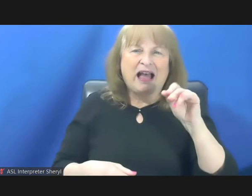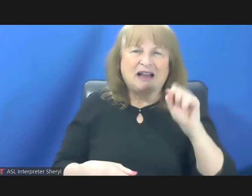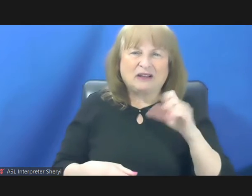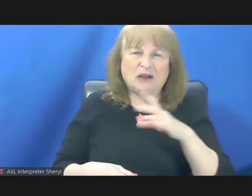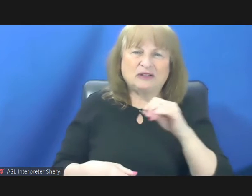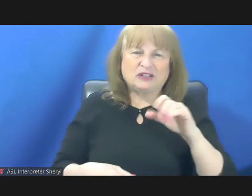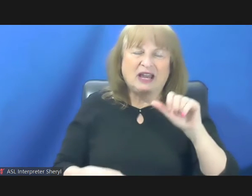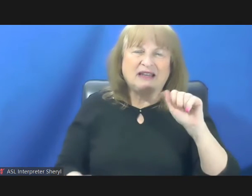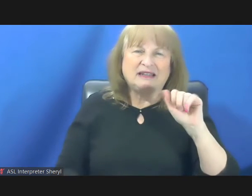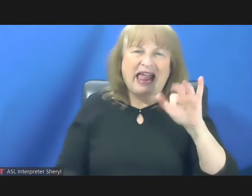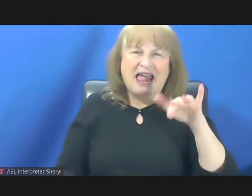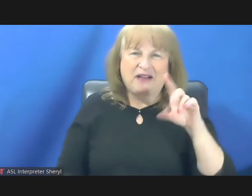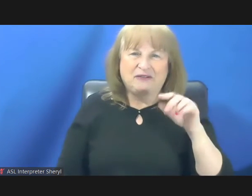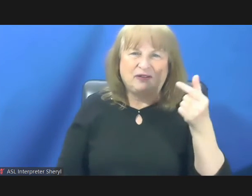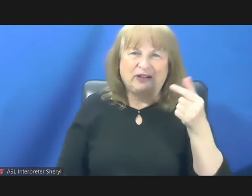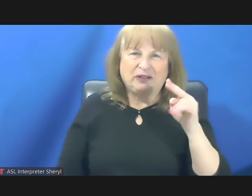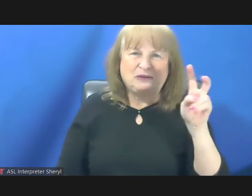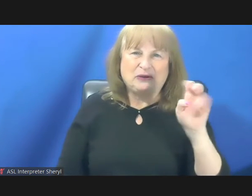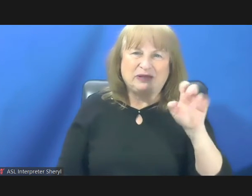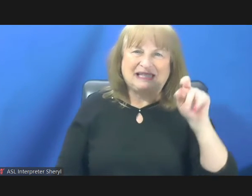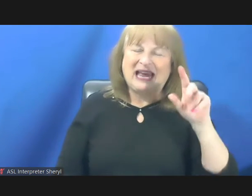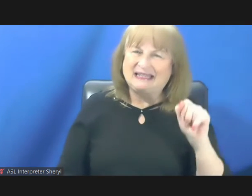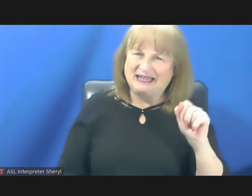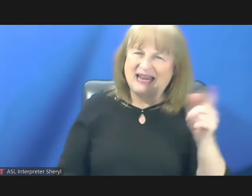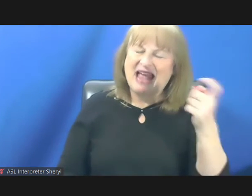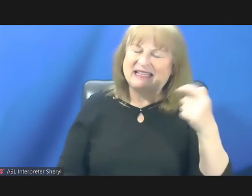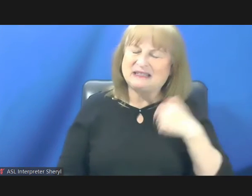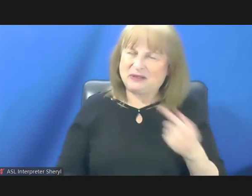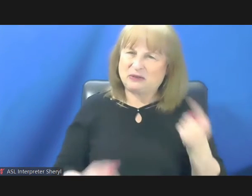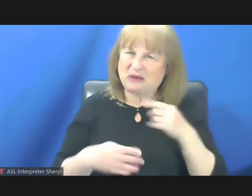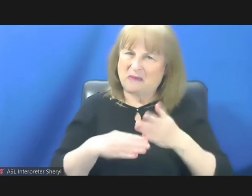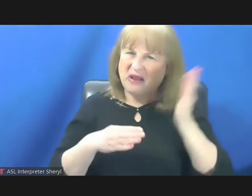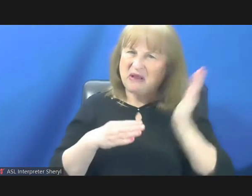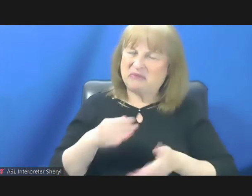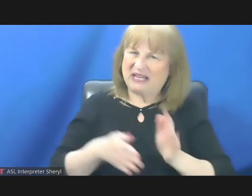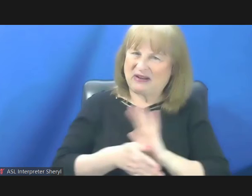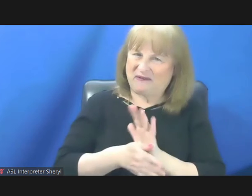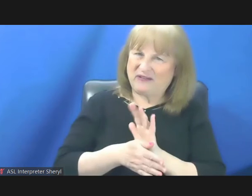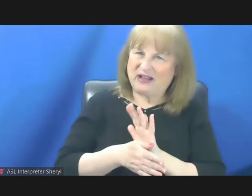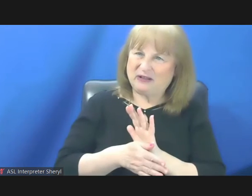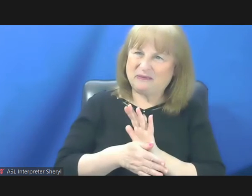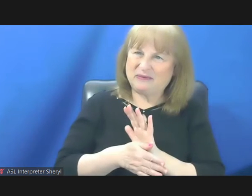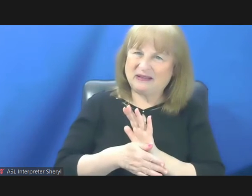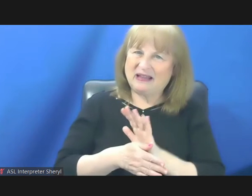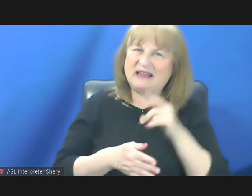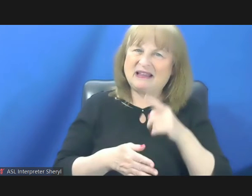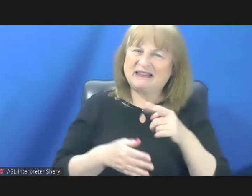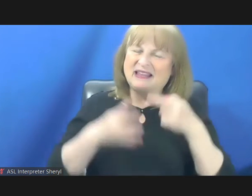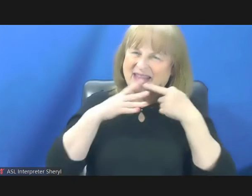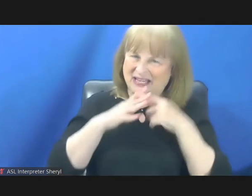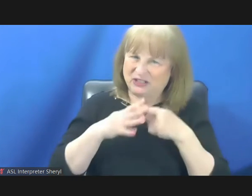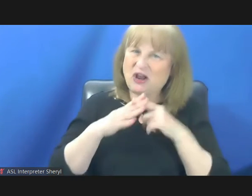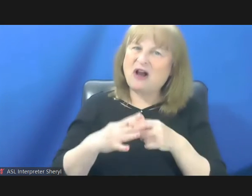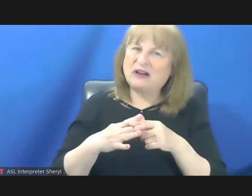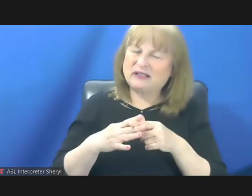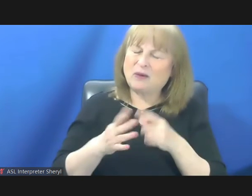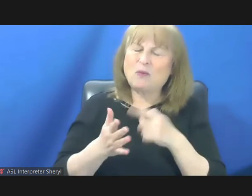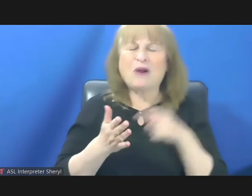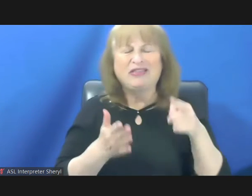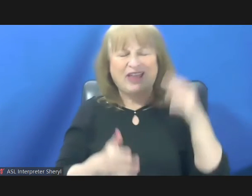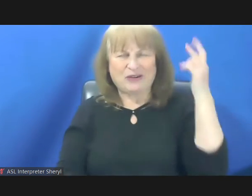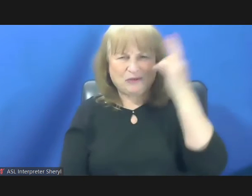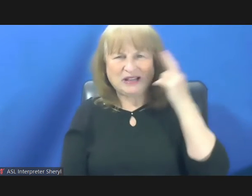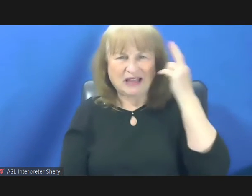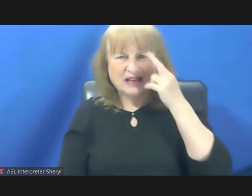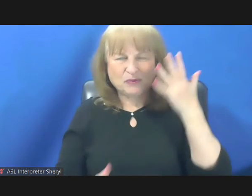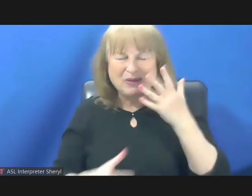Alfred Guzzetti to come in and complete a film that they had started. And what they realized